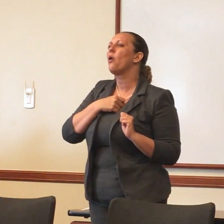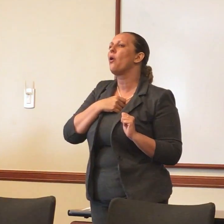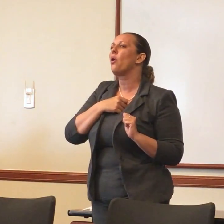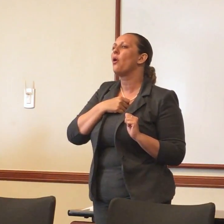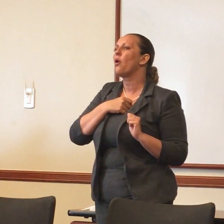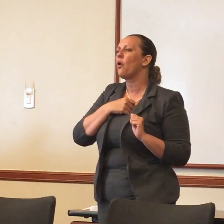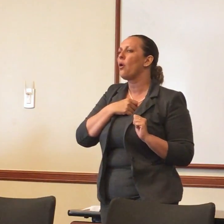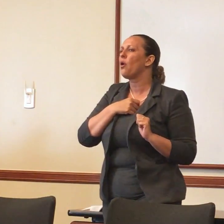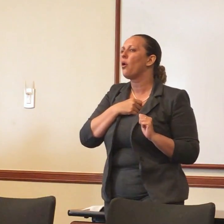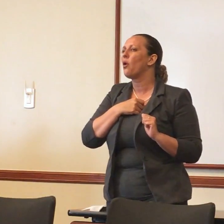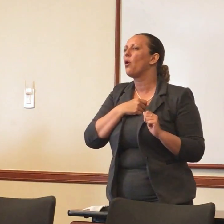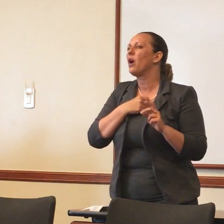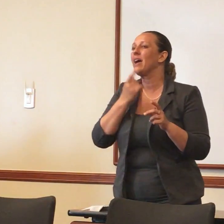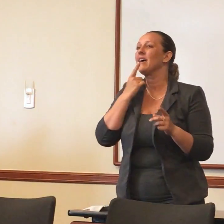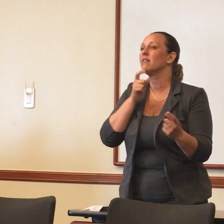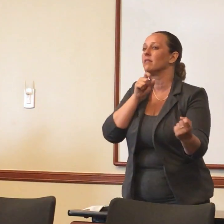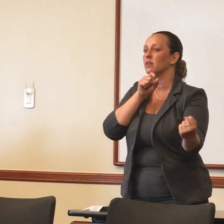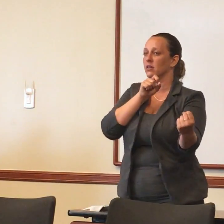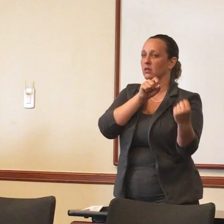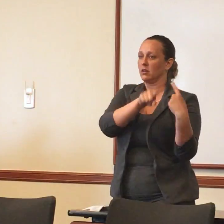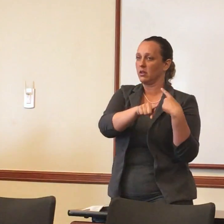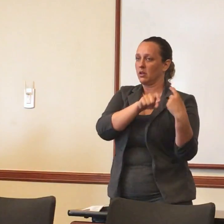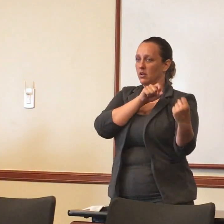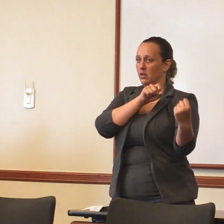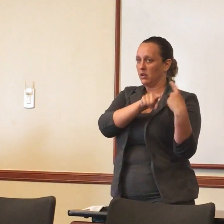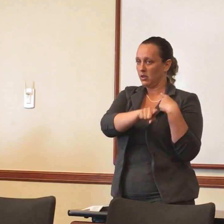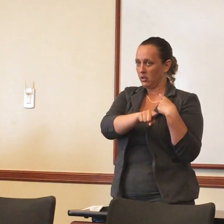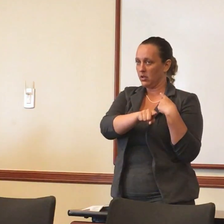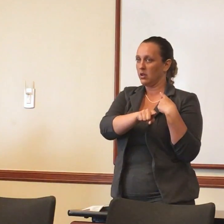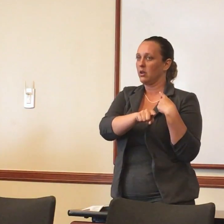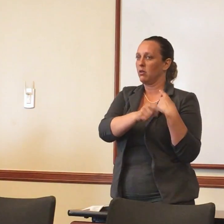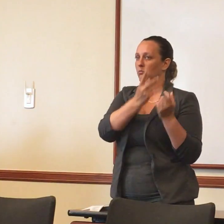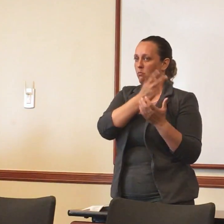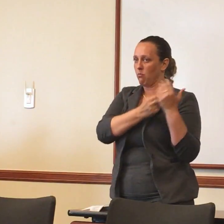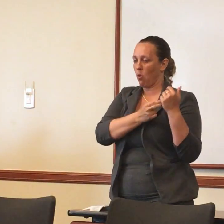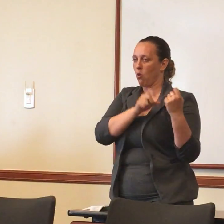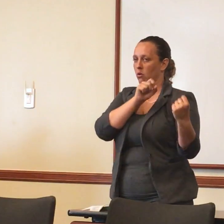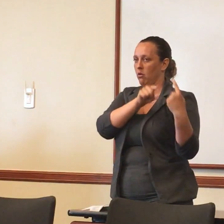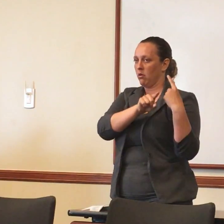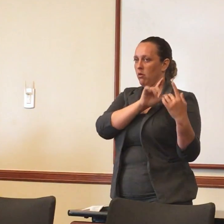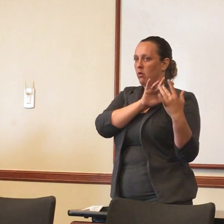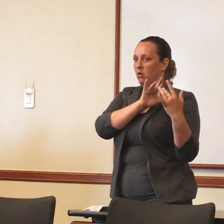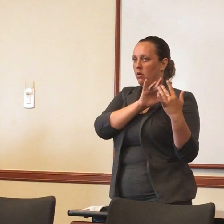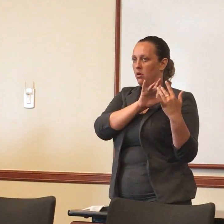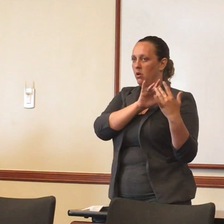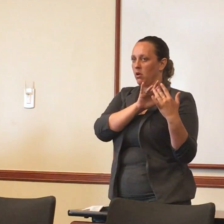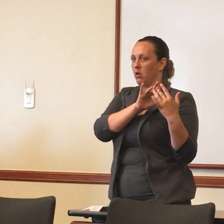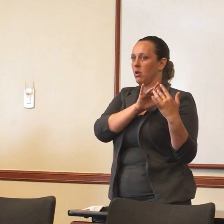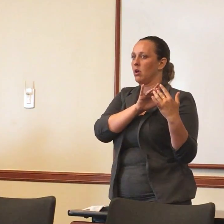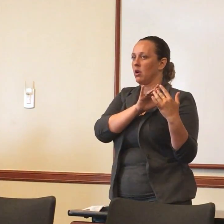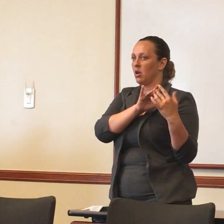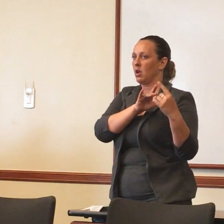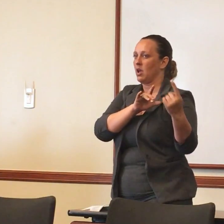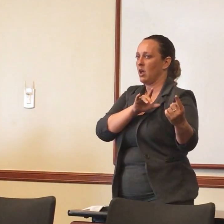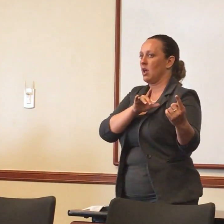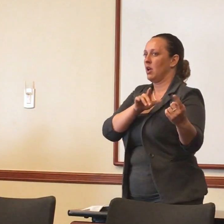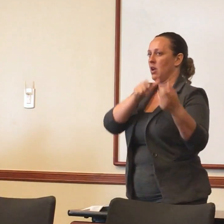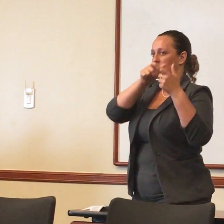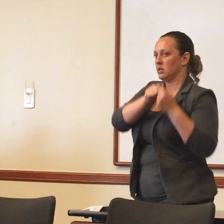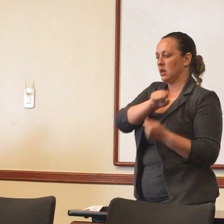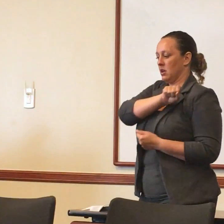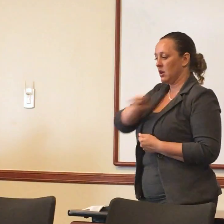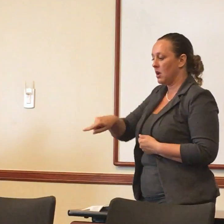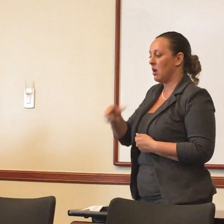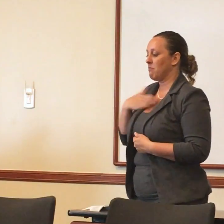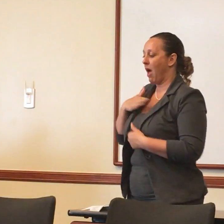stay on the line, because it won't be just me saying to the person when I text 911, this is my location and I have